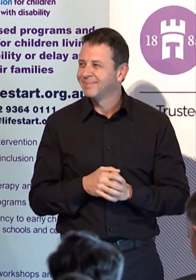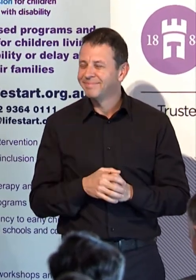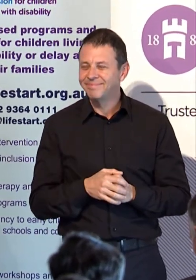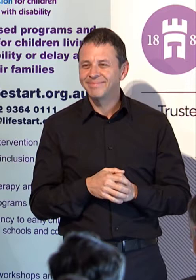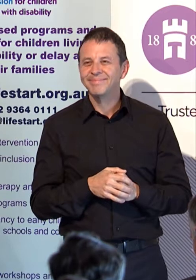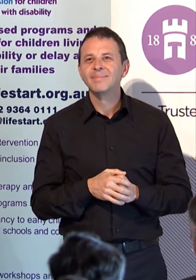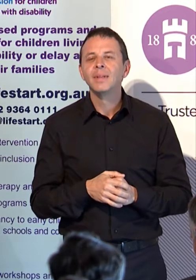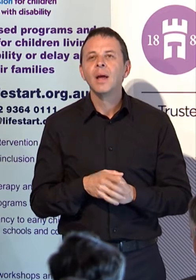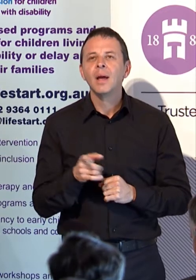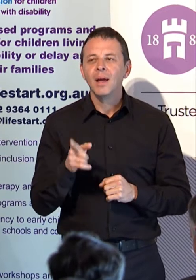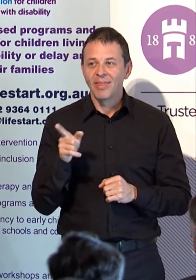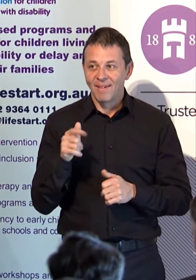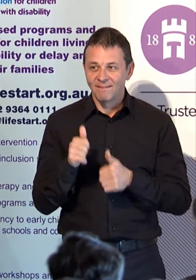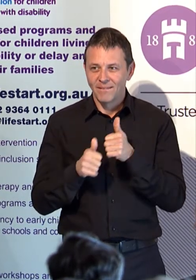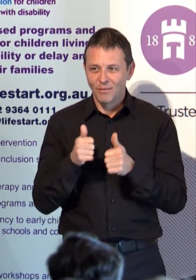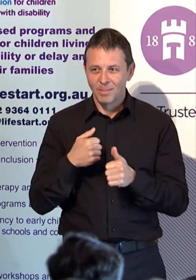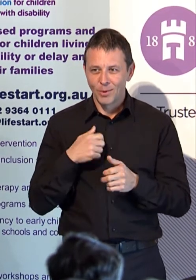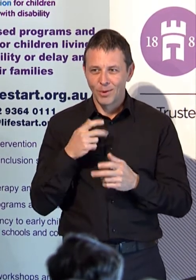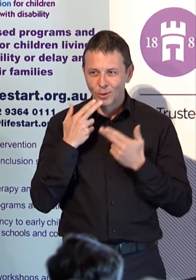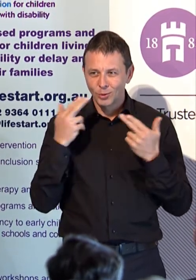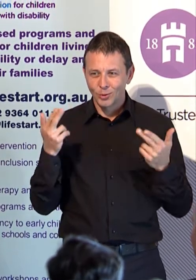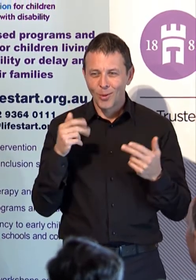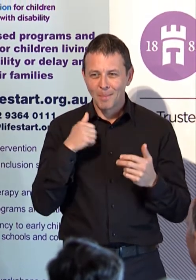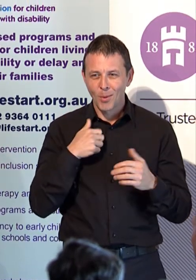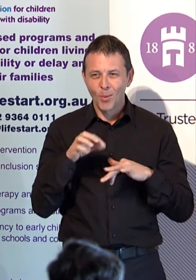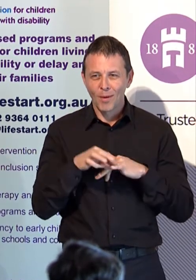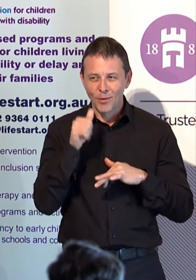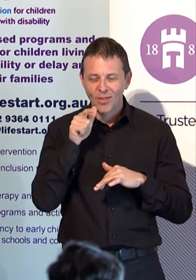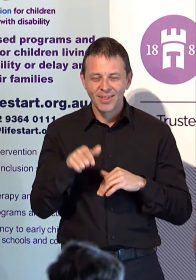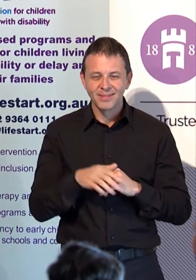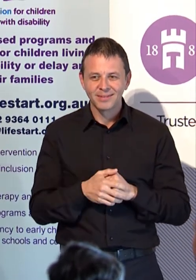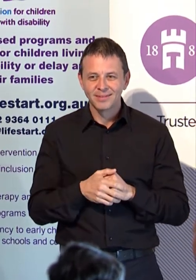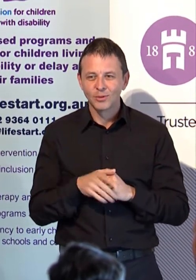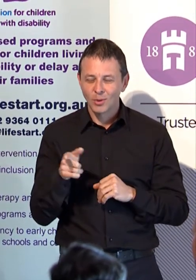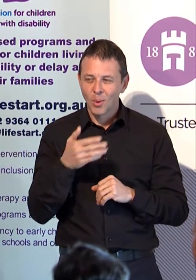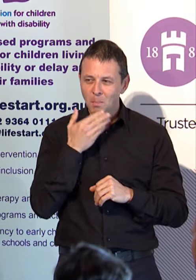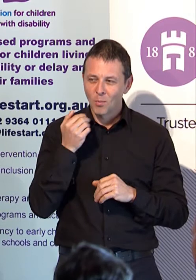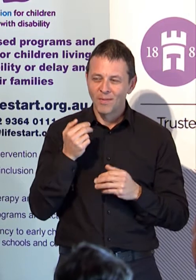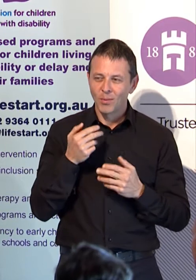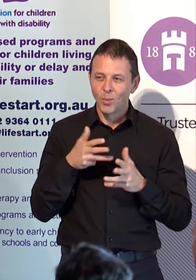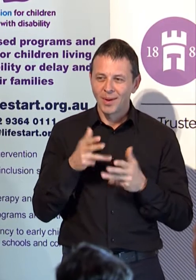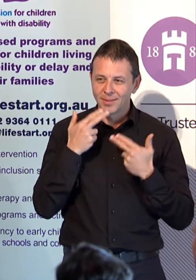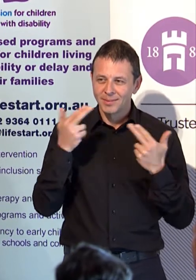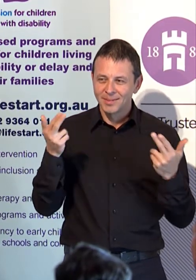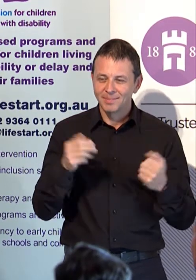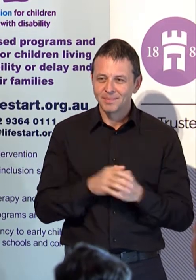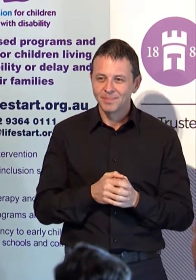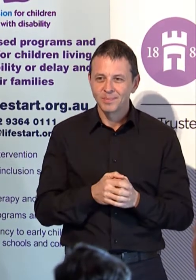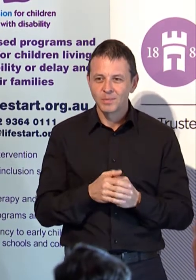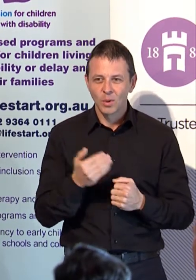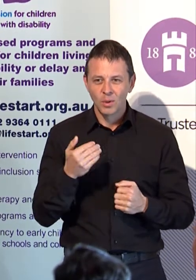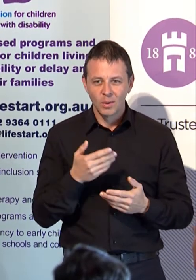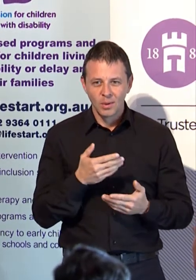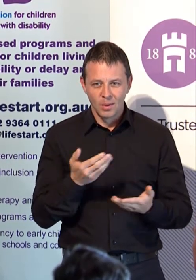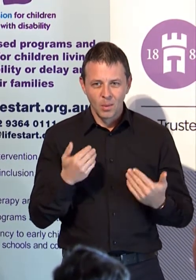It's one of my favourite songs, as my wife knows, and I thought it was sung beautifully, so very well done. Good morning, ladies and